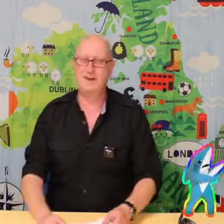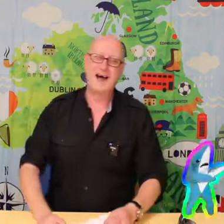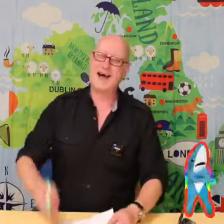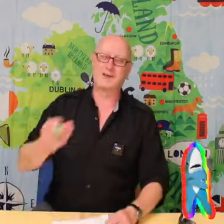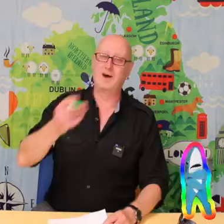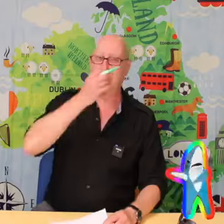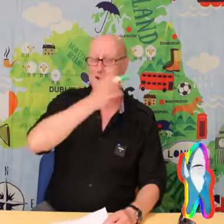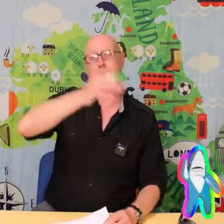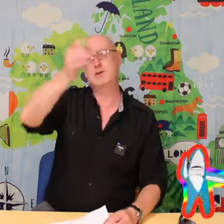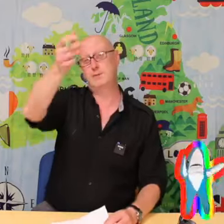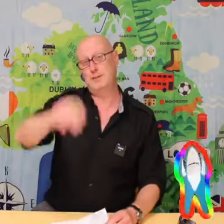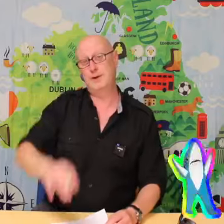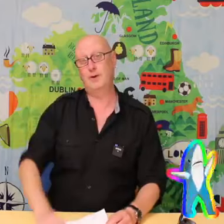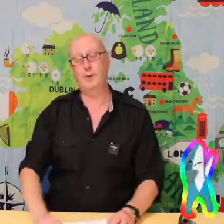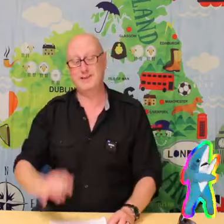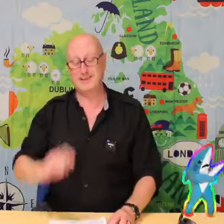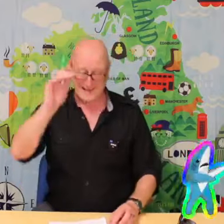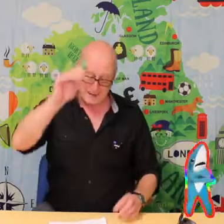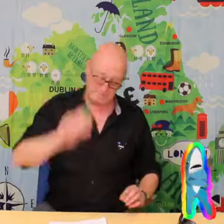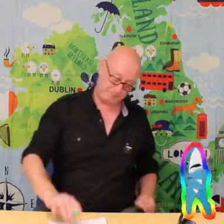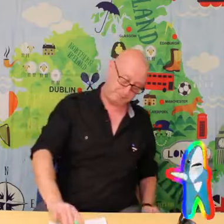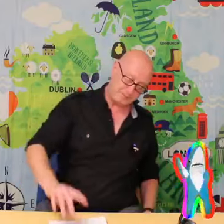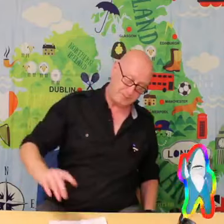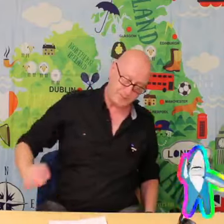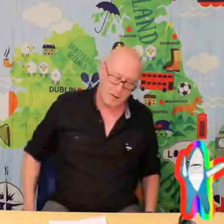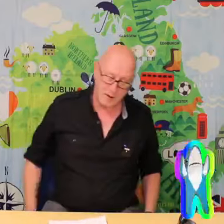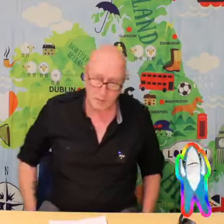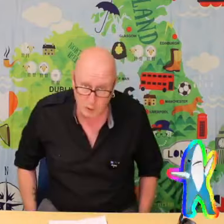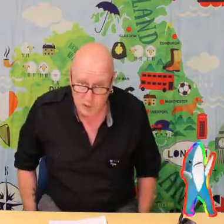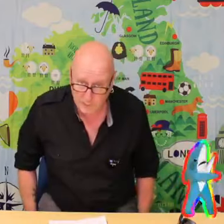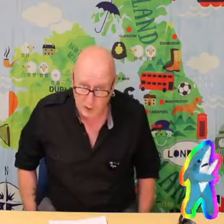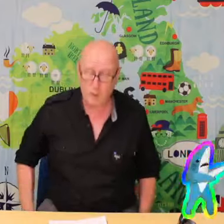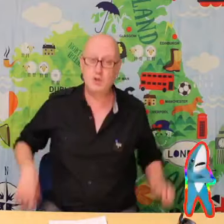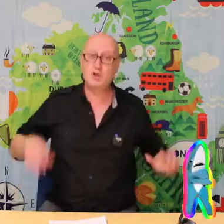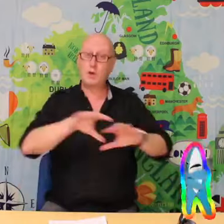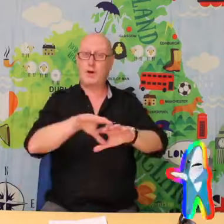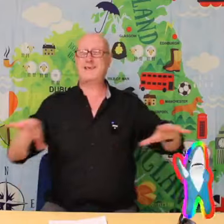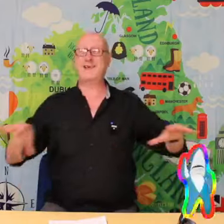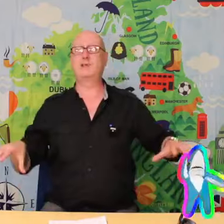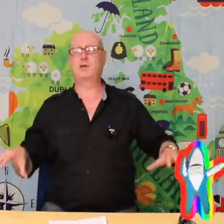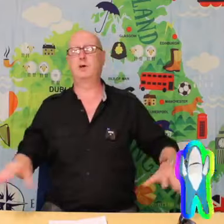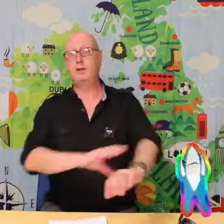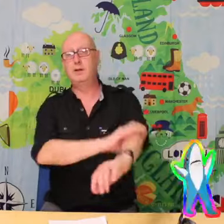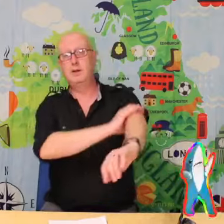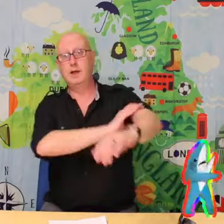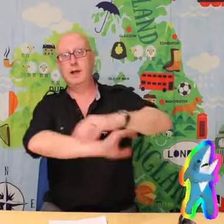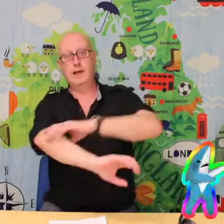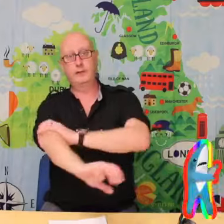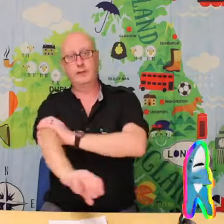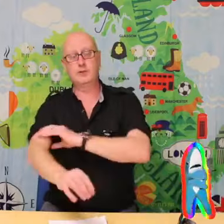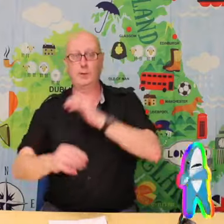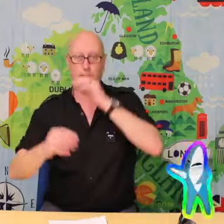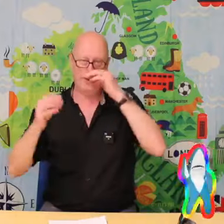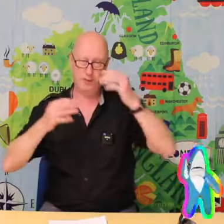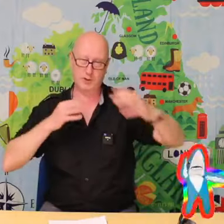I don't know. Anyway, so monkey bingo, a couple of weeks. Again, for those of you who do not attend at all, Heathlands. We'll be getting those out to